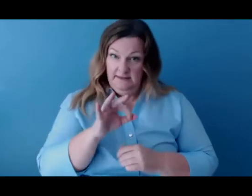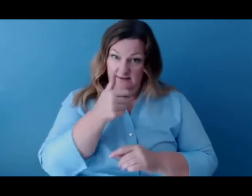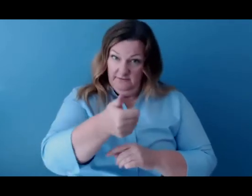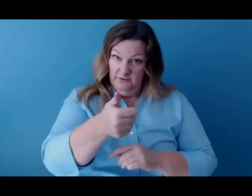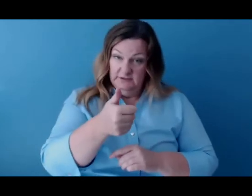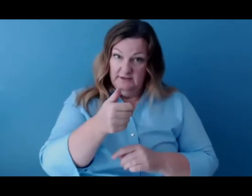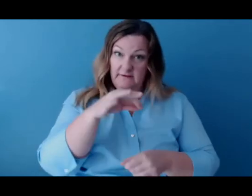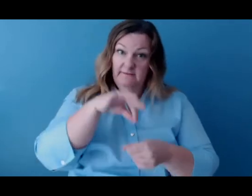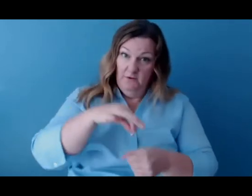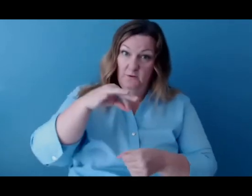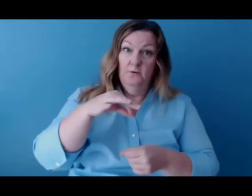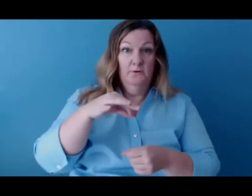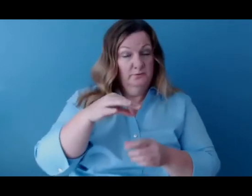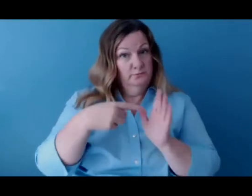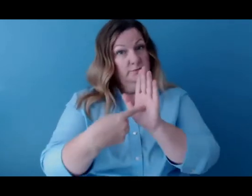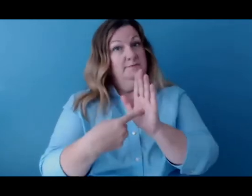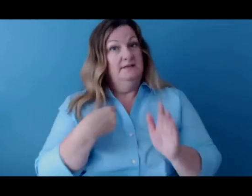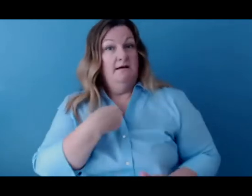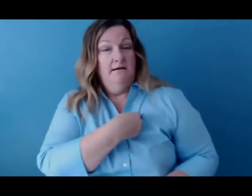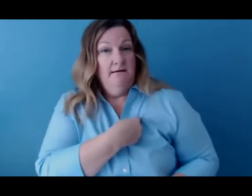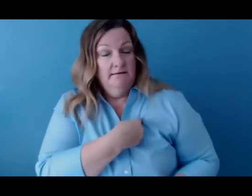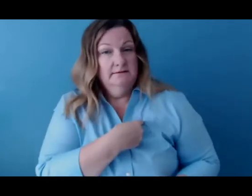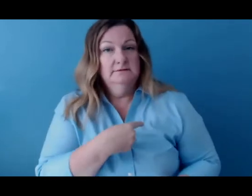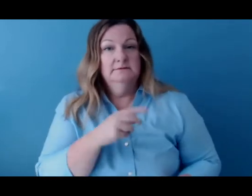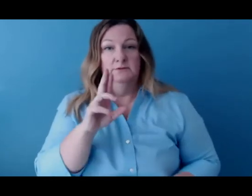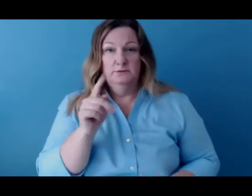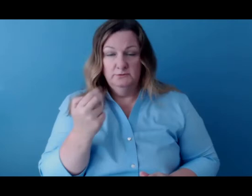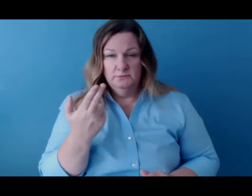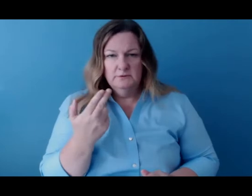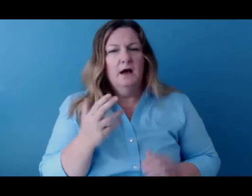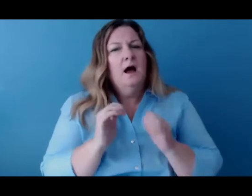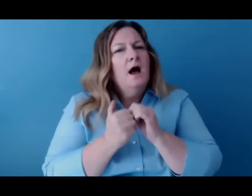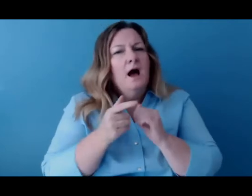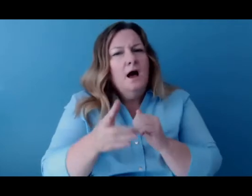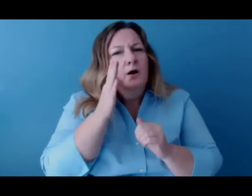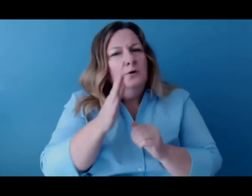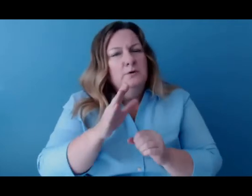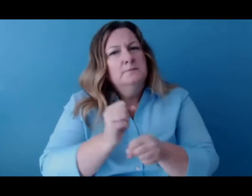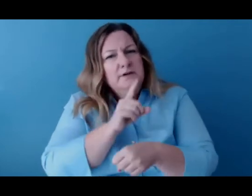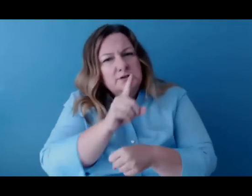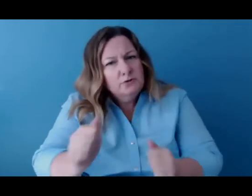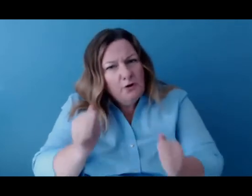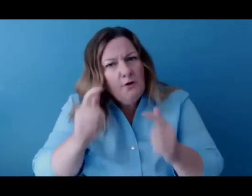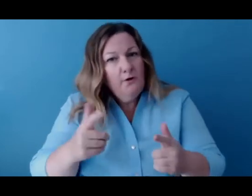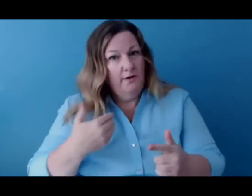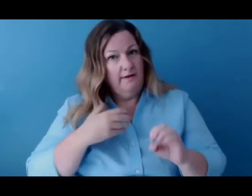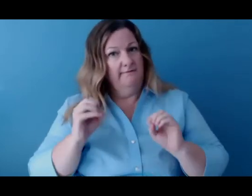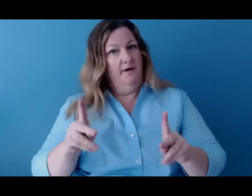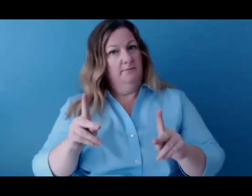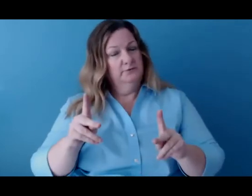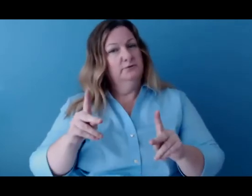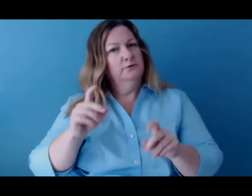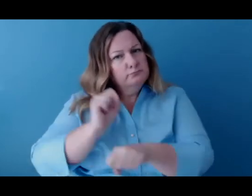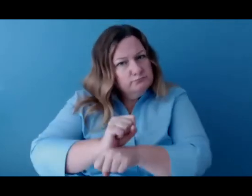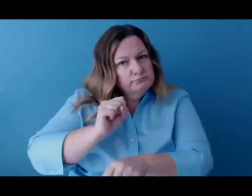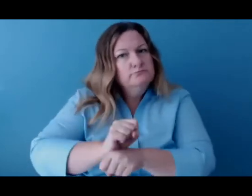know, what are your thoughts about making sure everyone has opportunities for employment so they can become contributing members